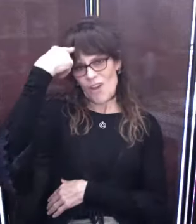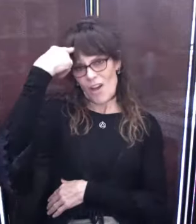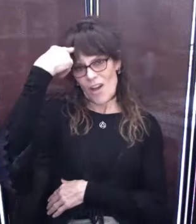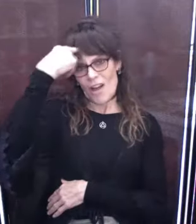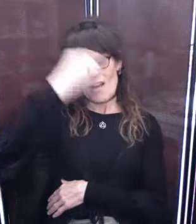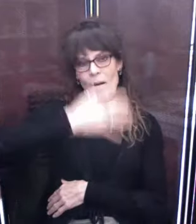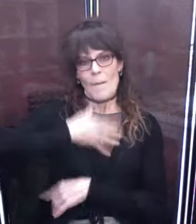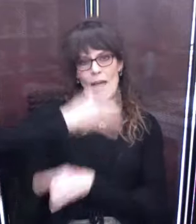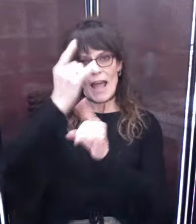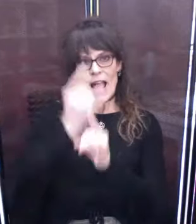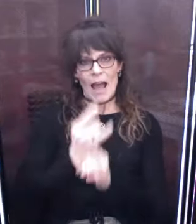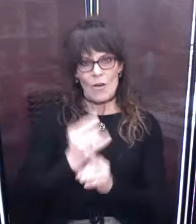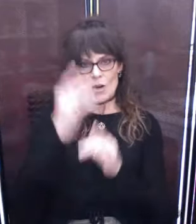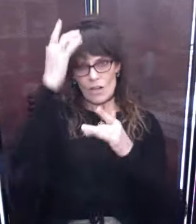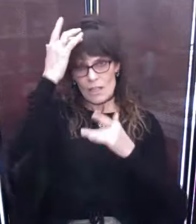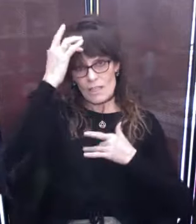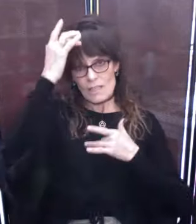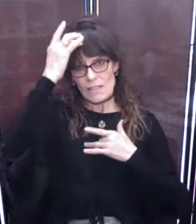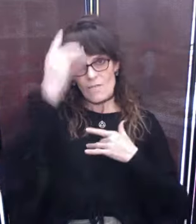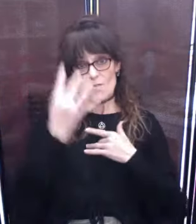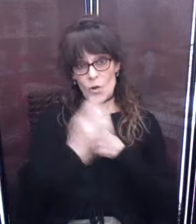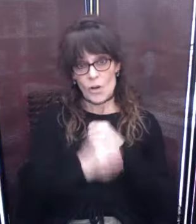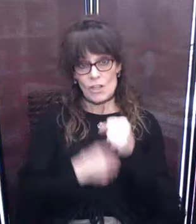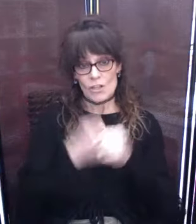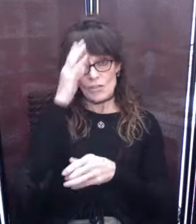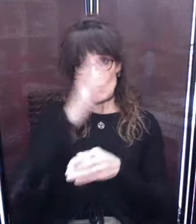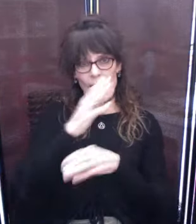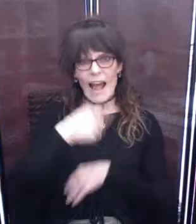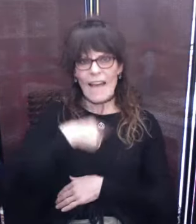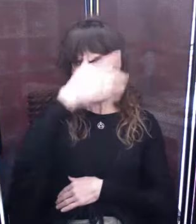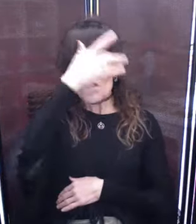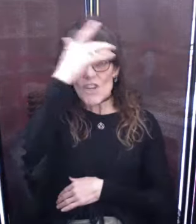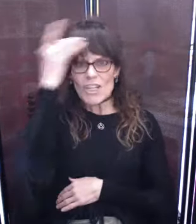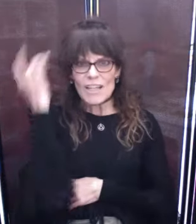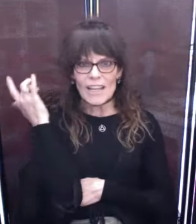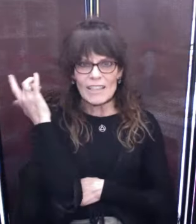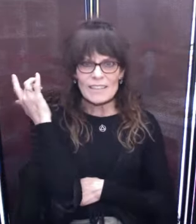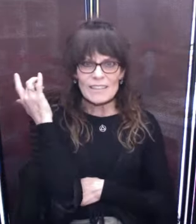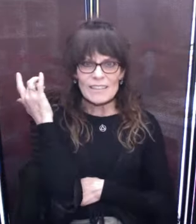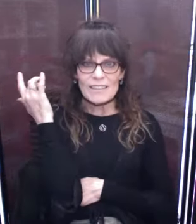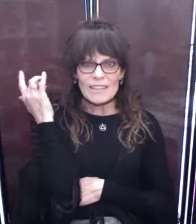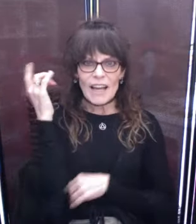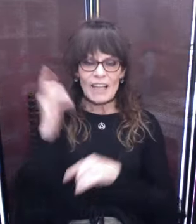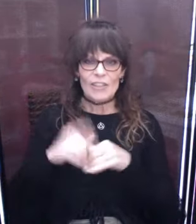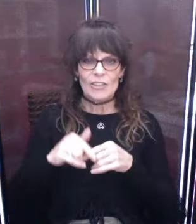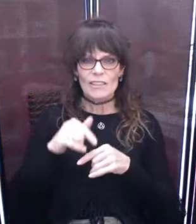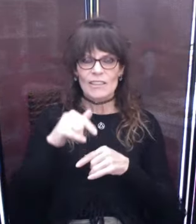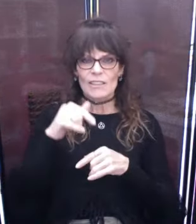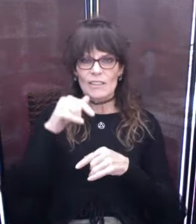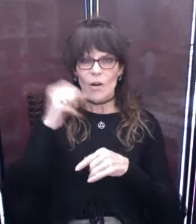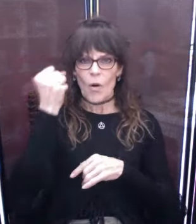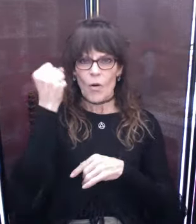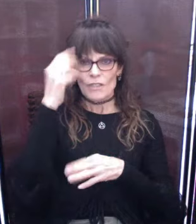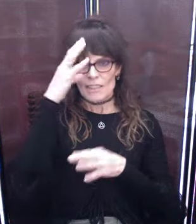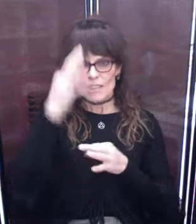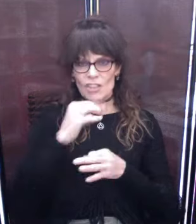alcoholism at 4 years sober, I had forgotten that I couldn't hold the decision to not drink. I was still aware that if I